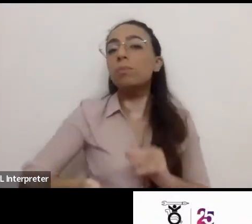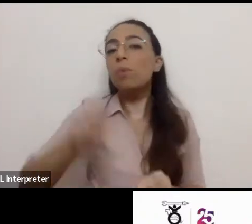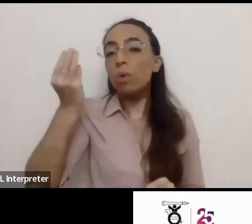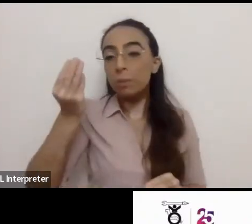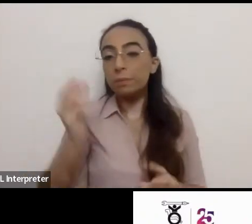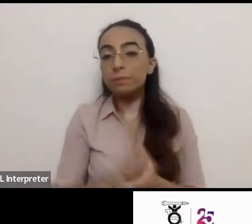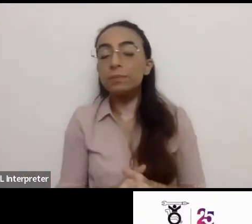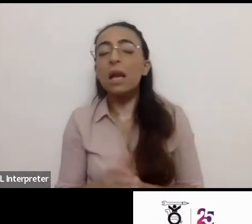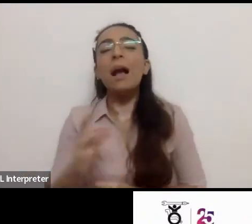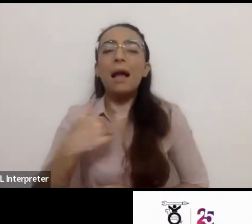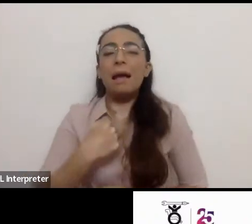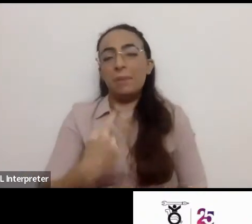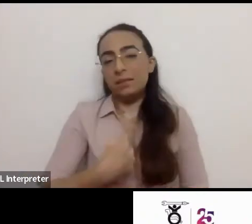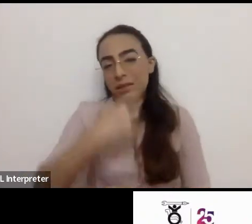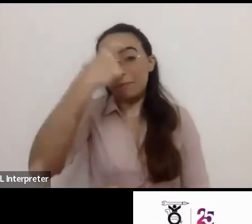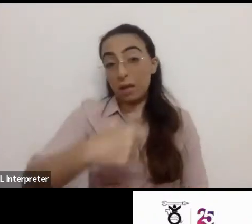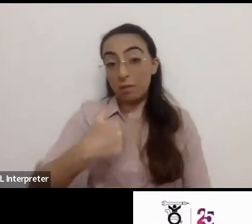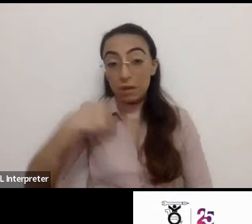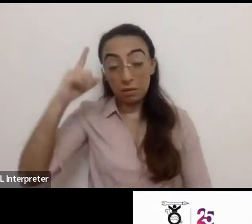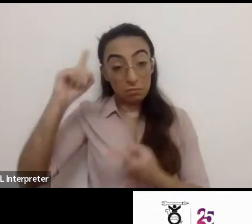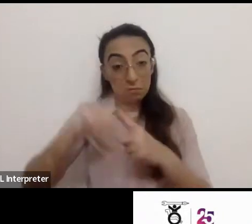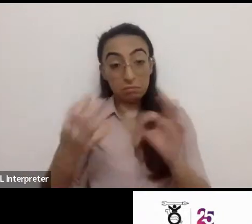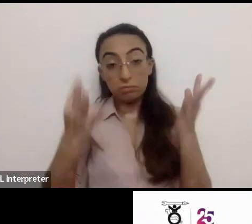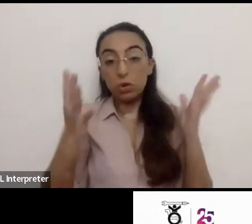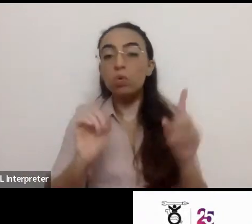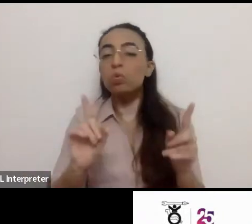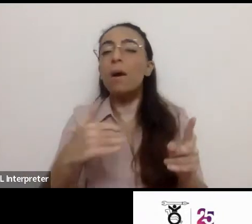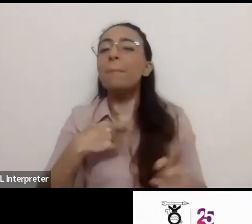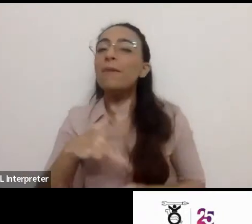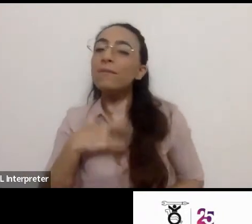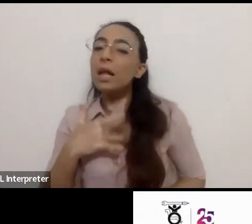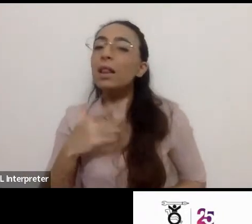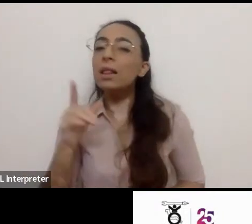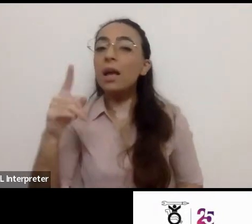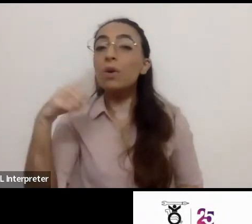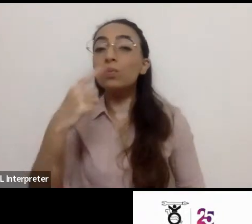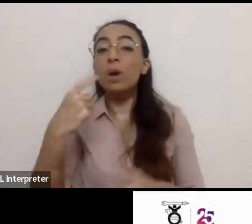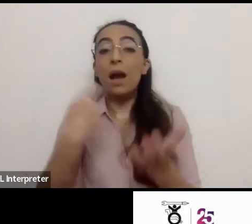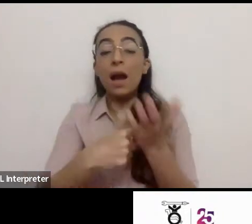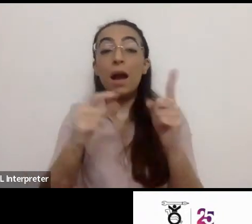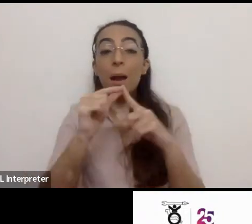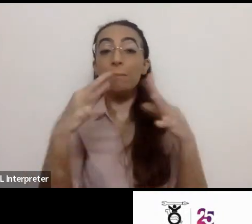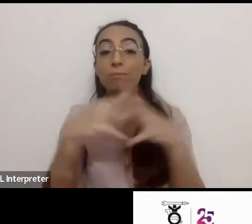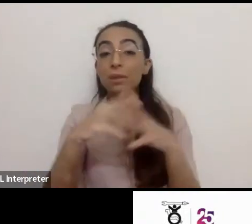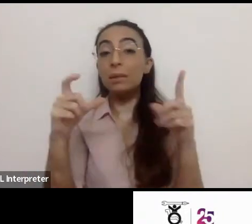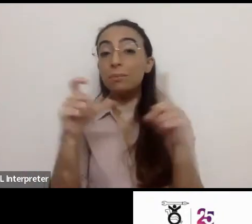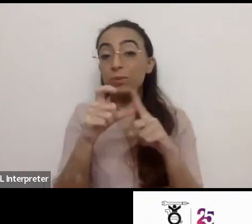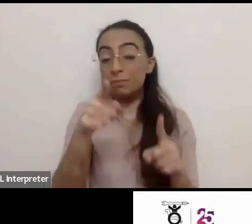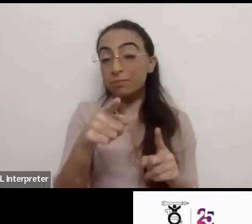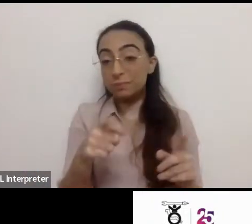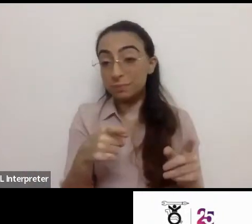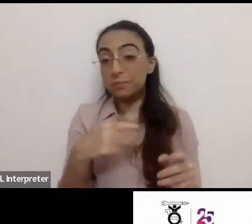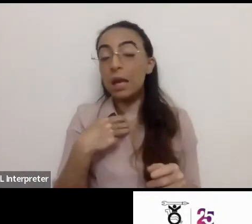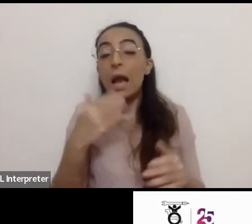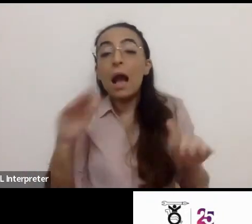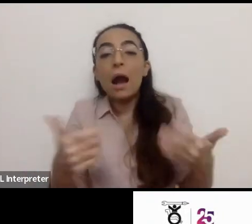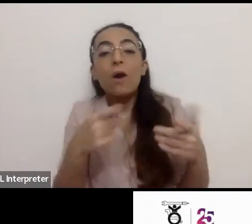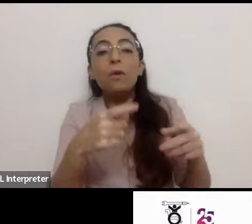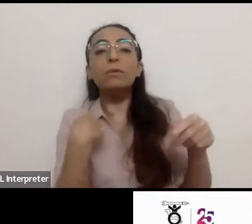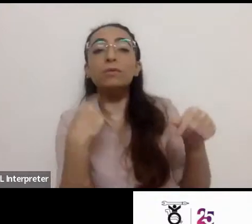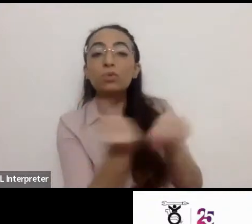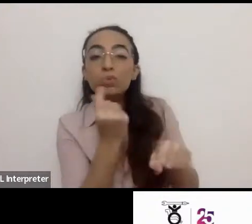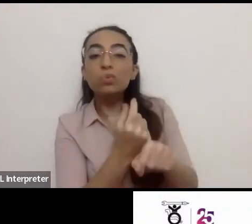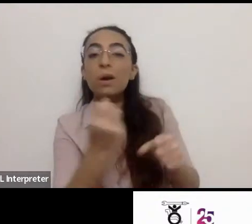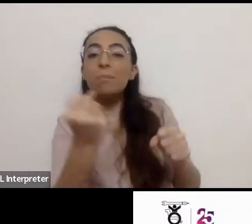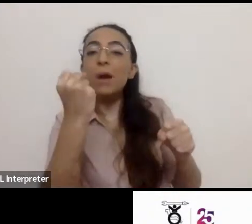an expert, but, is this right of Persons with Disability Act, right? And how do we use that more